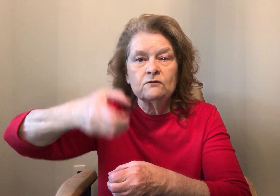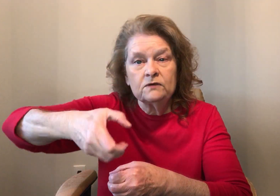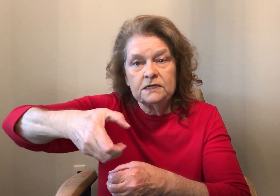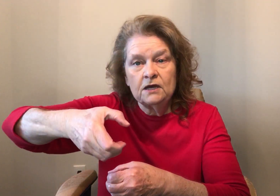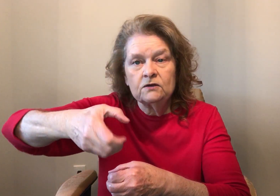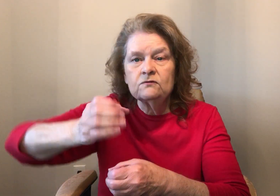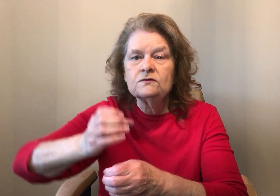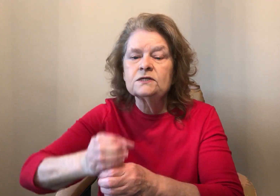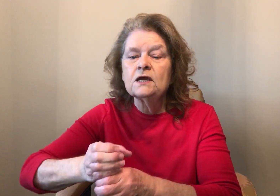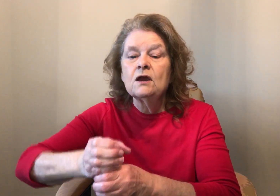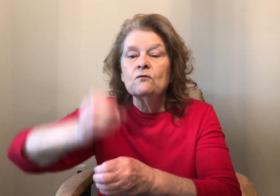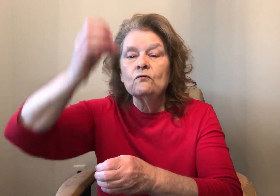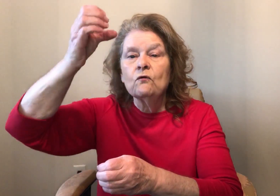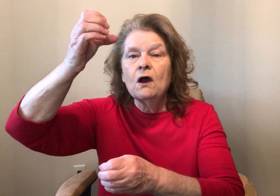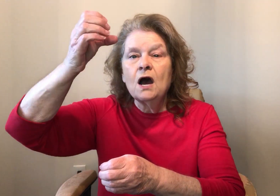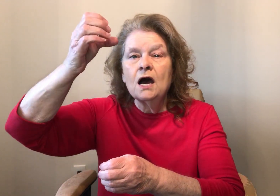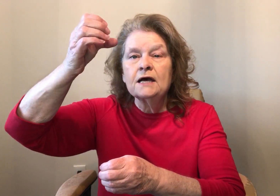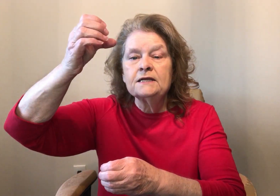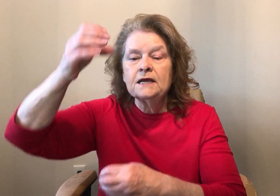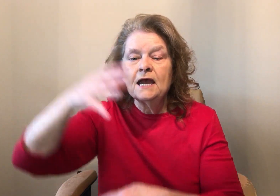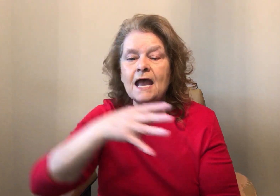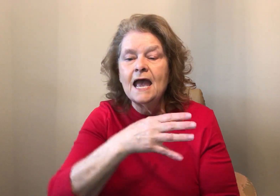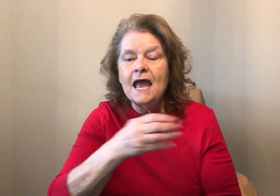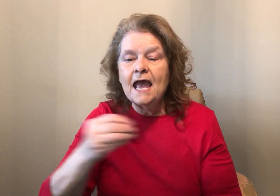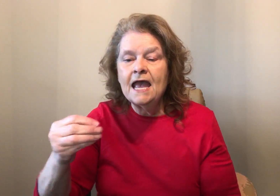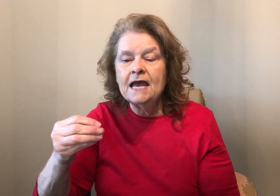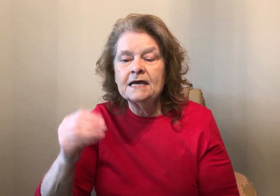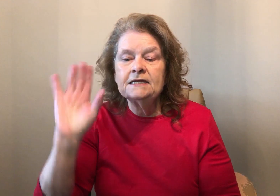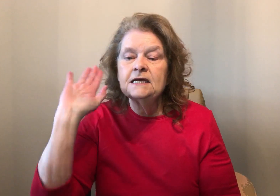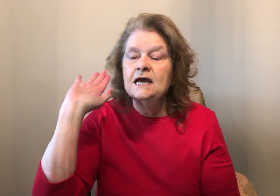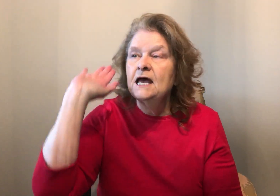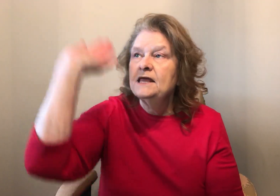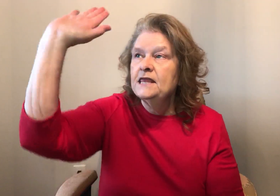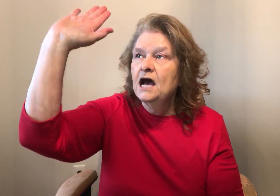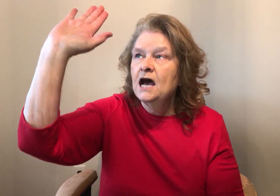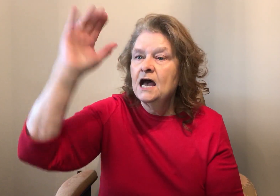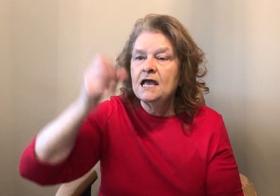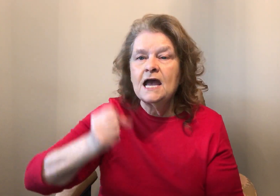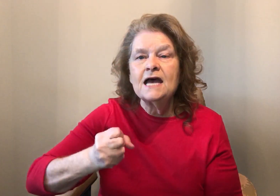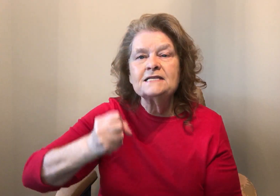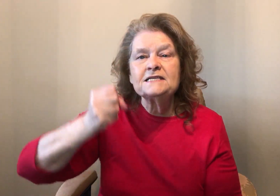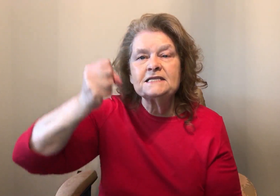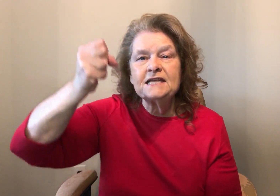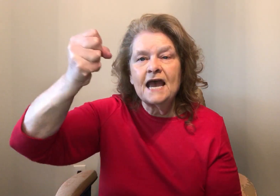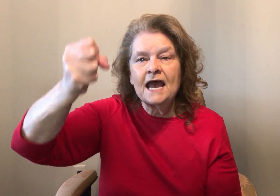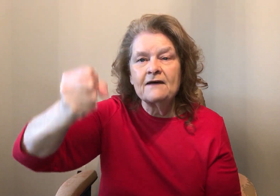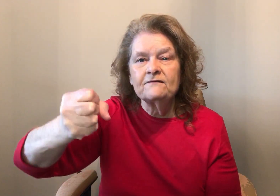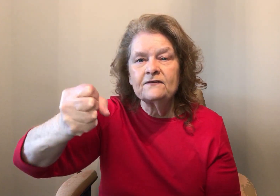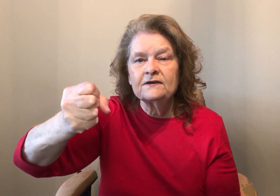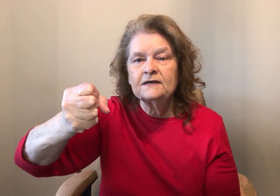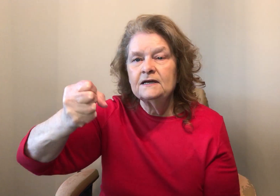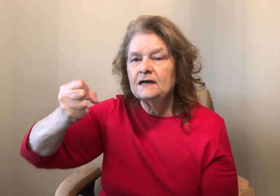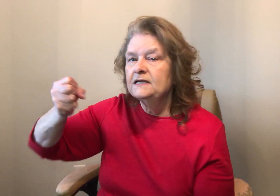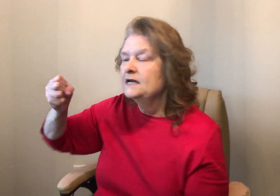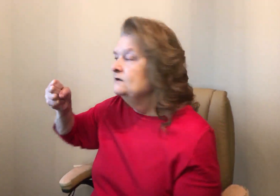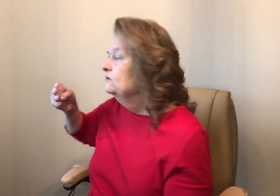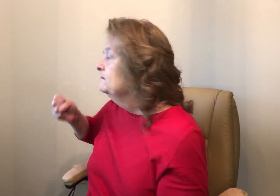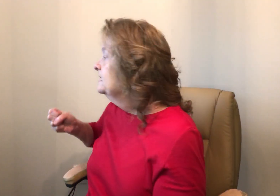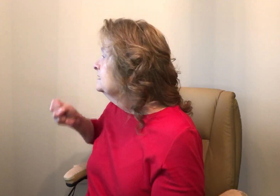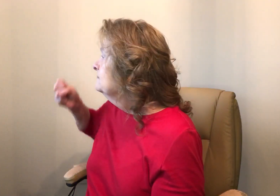with O's, rod, and thy staff, Again, we're making the